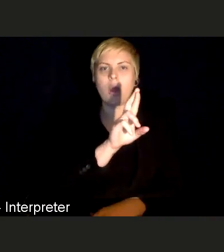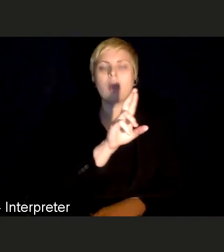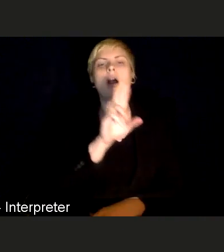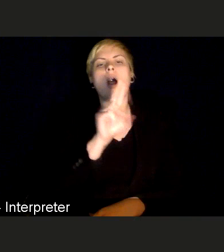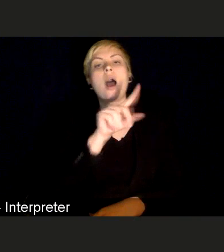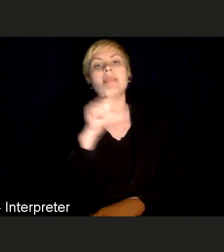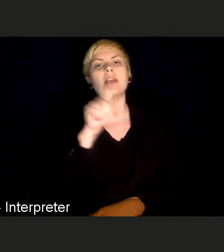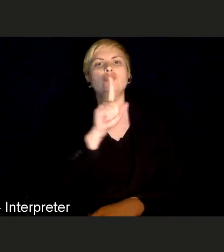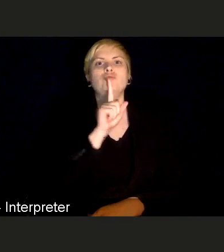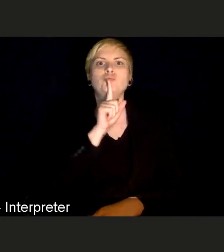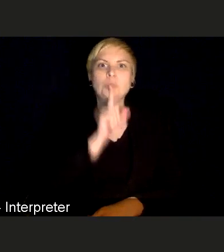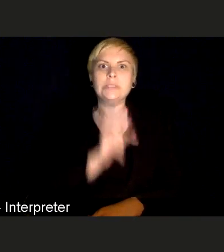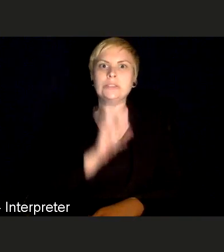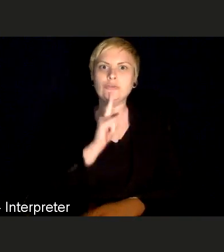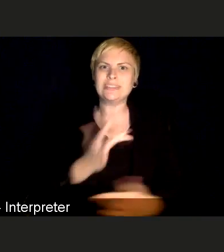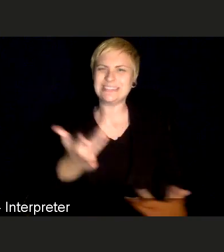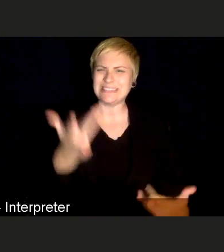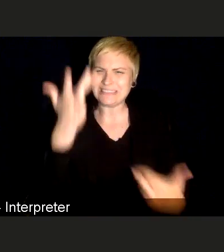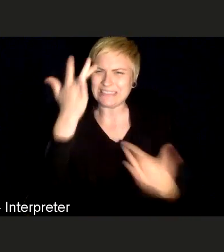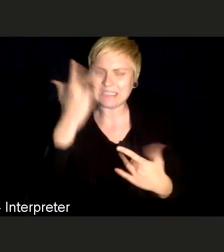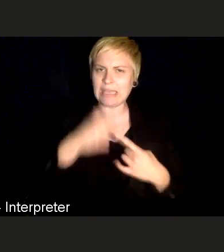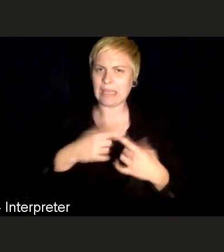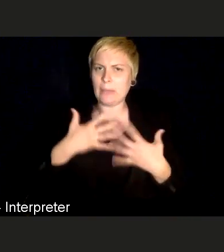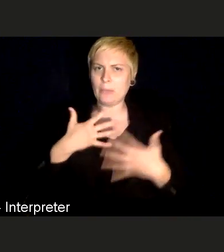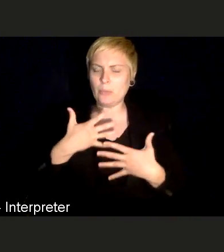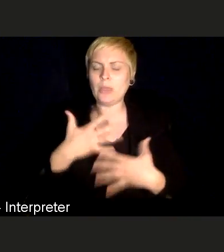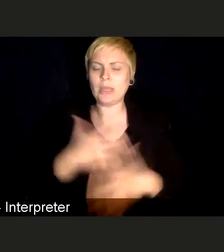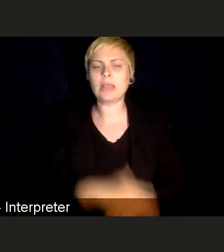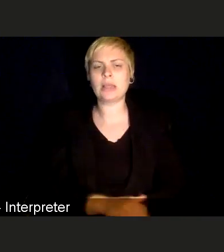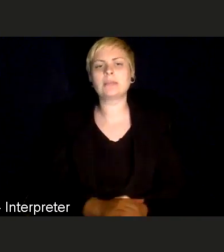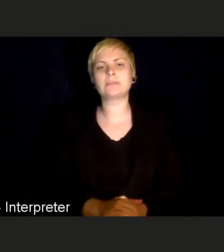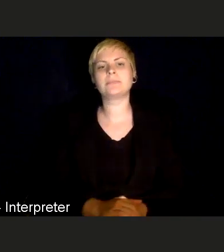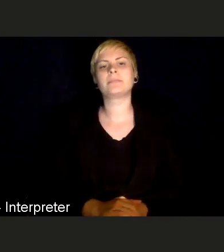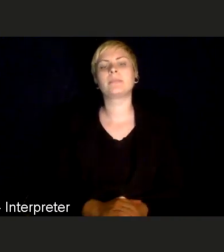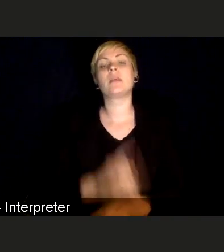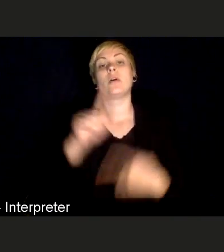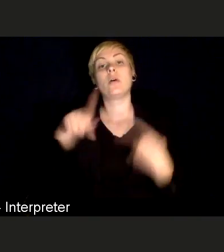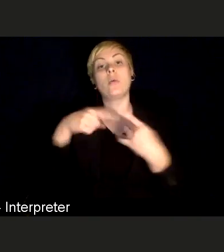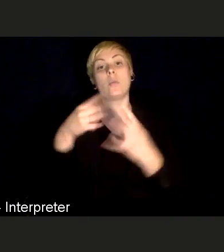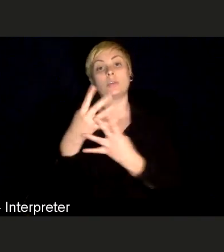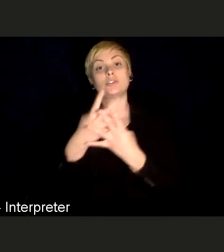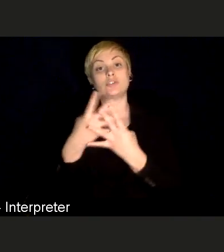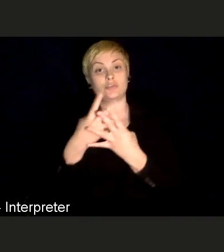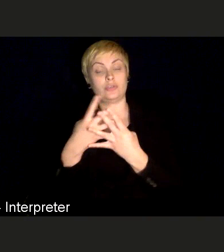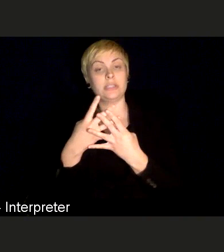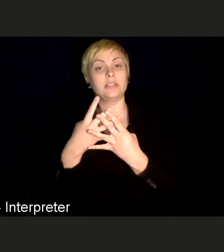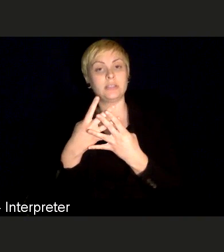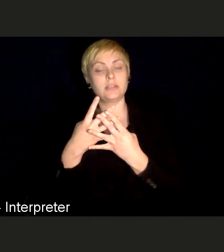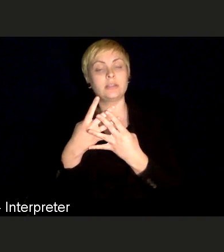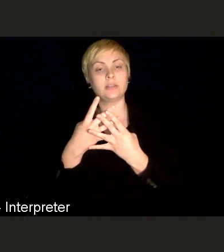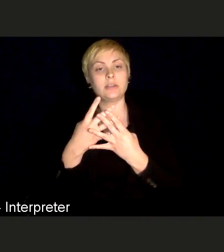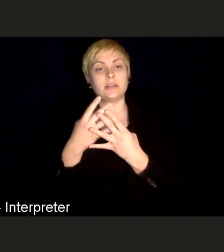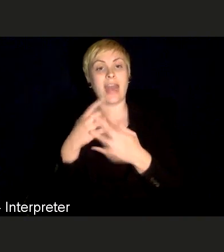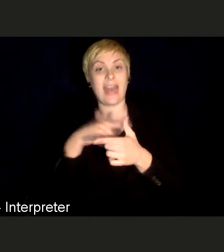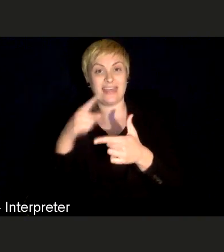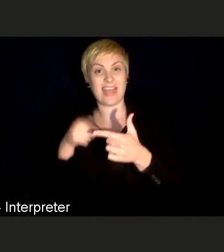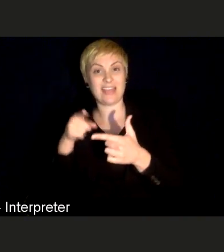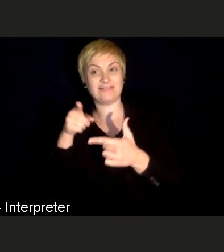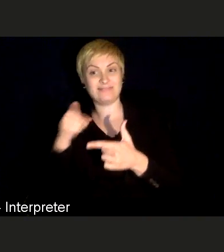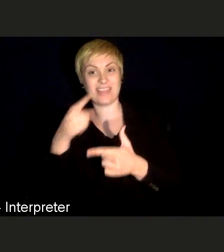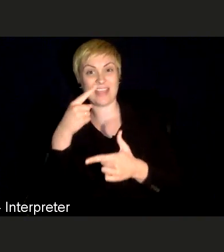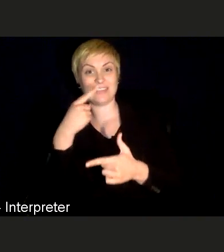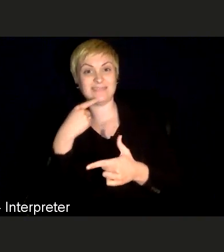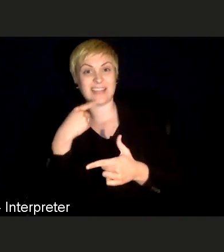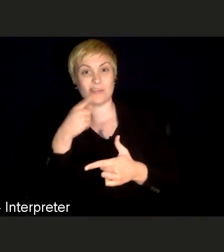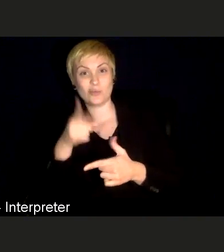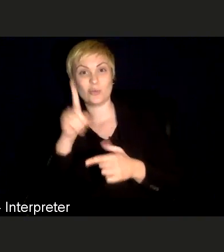ill. Once you're screened, if you do determine that you need to be tested, we will then move